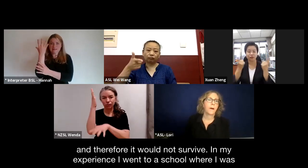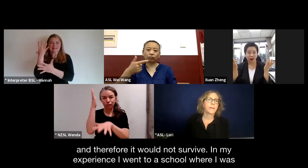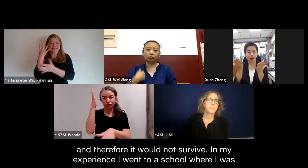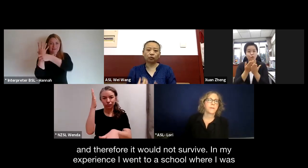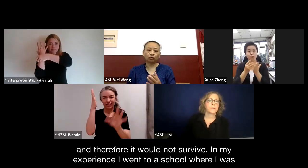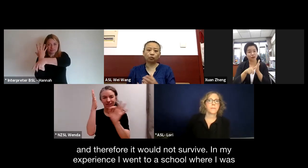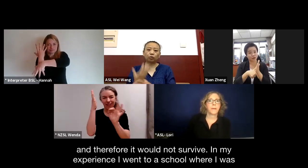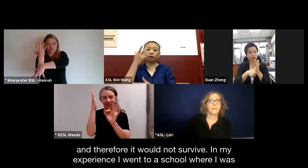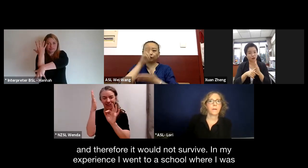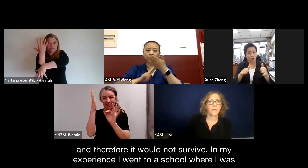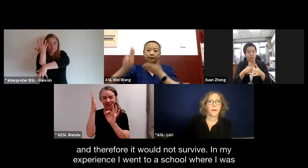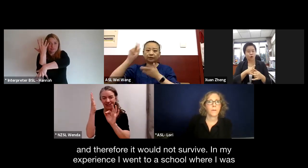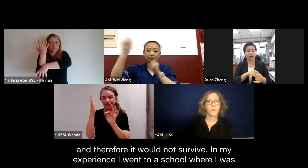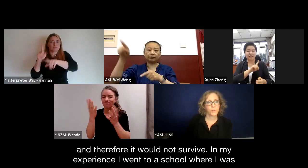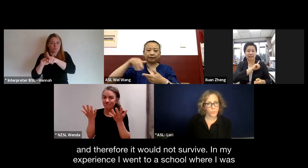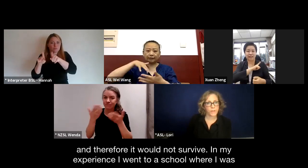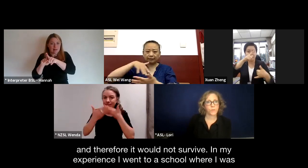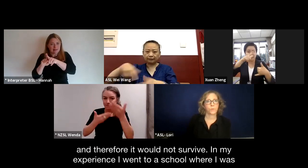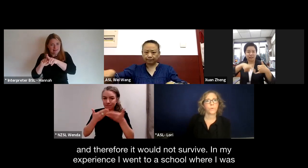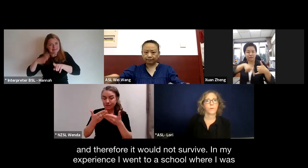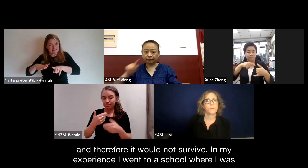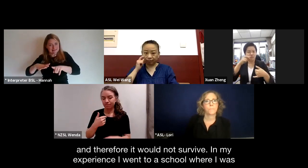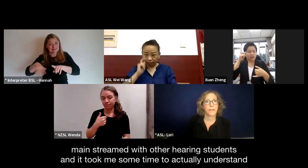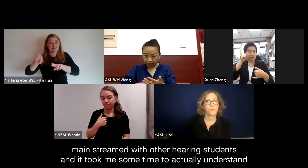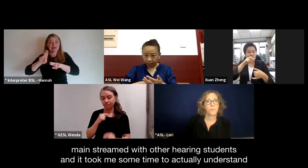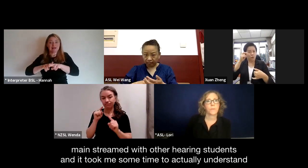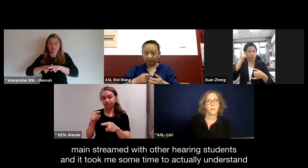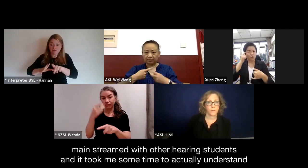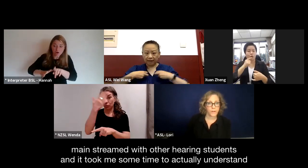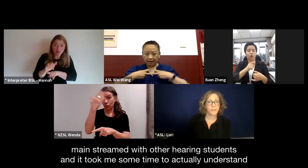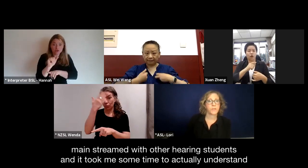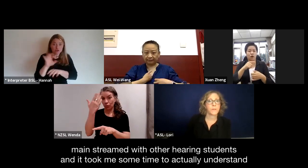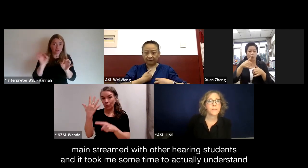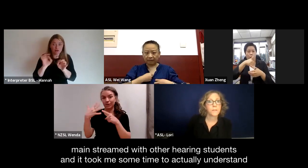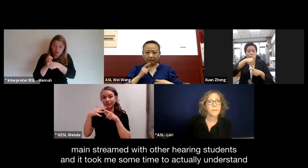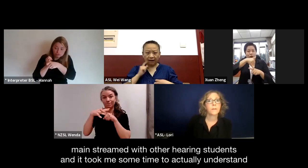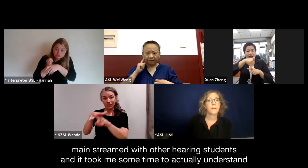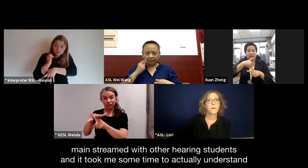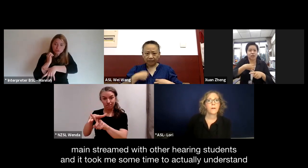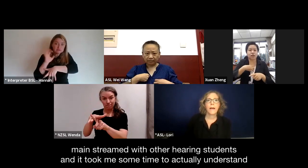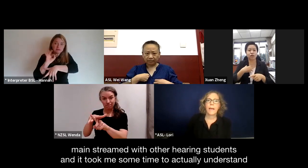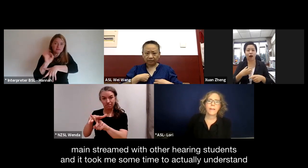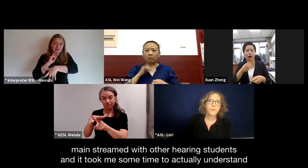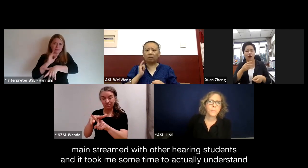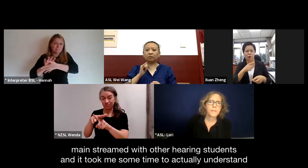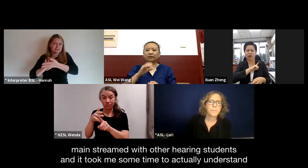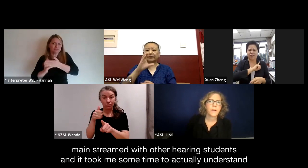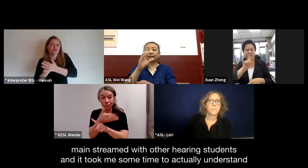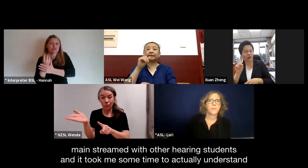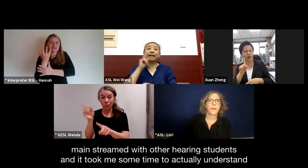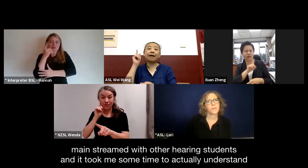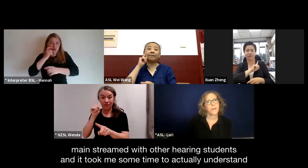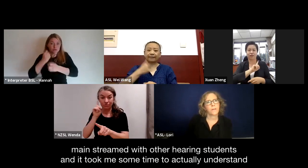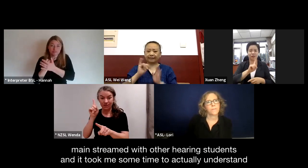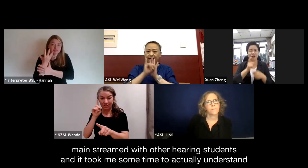Now, my experience had been, I went to a school where I was mainstreamed with other hearing students. And it took me some